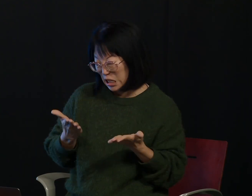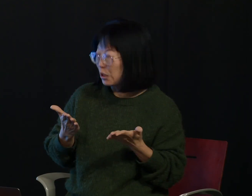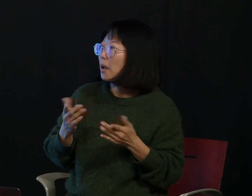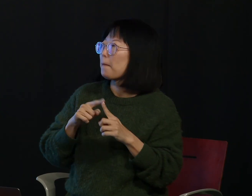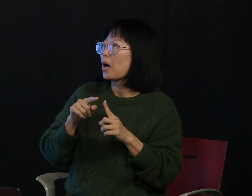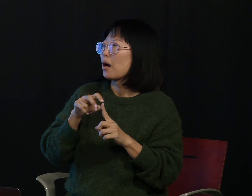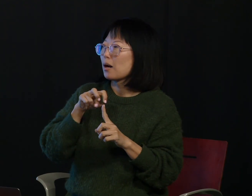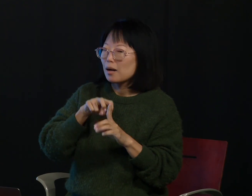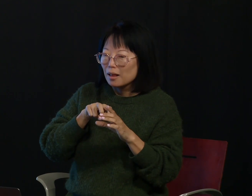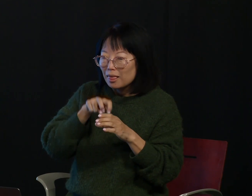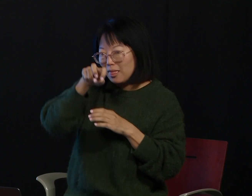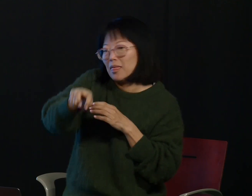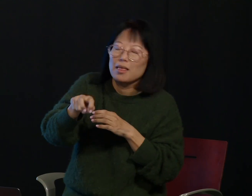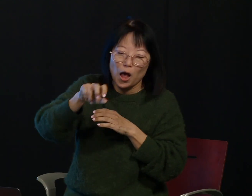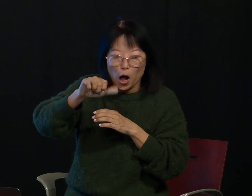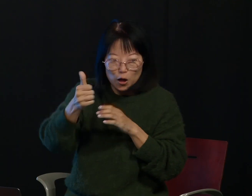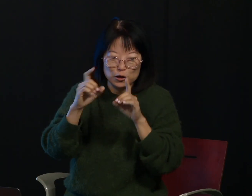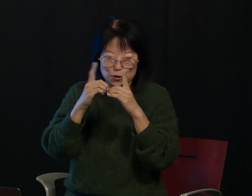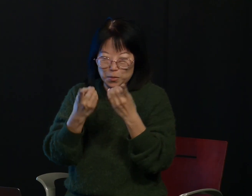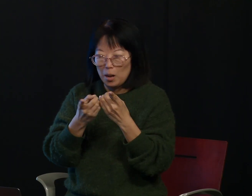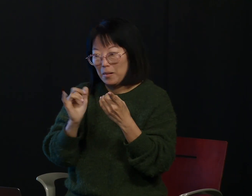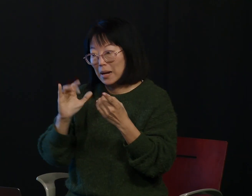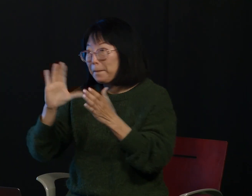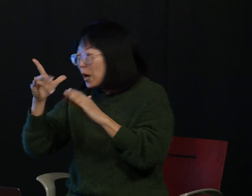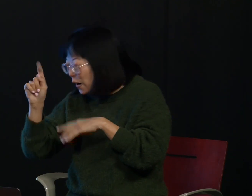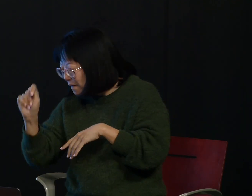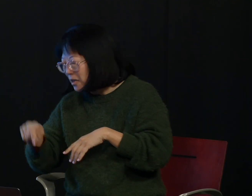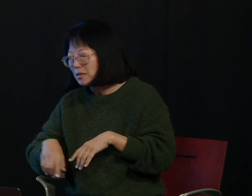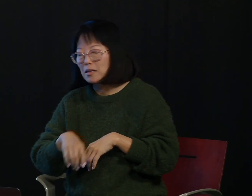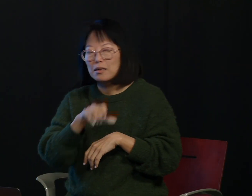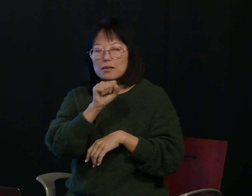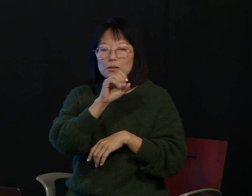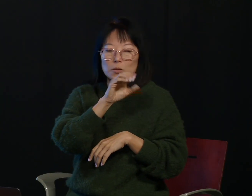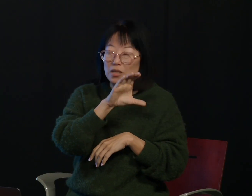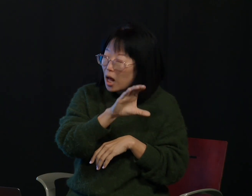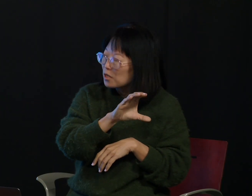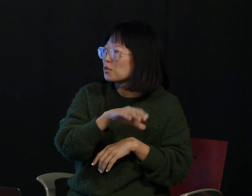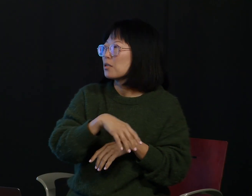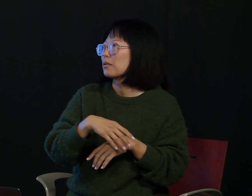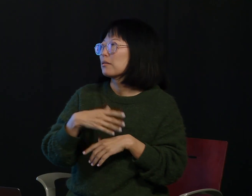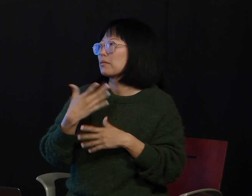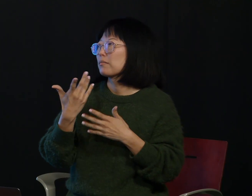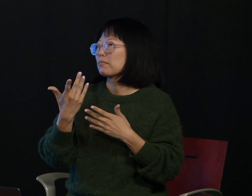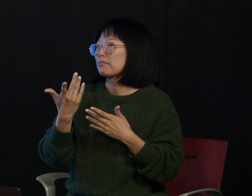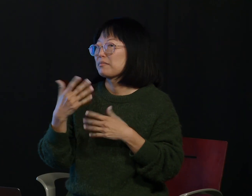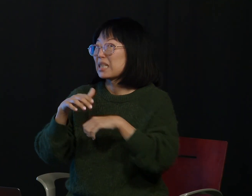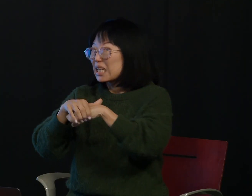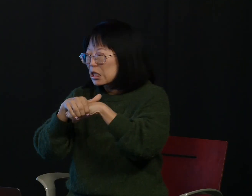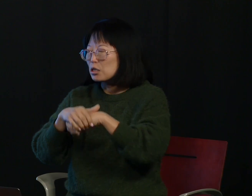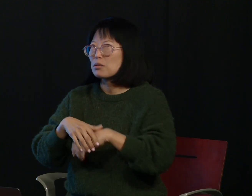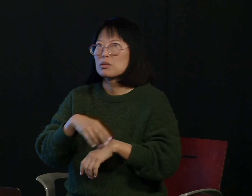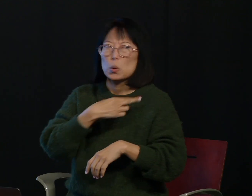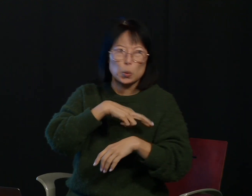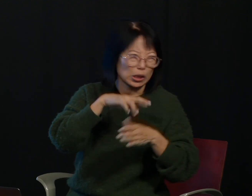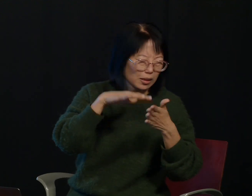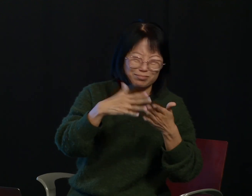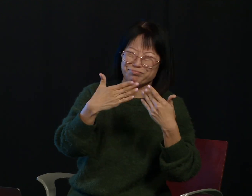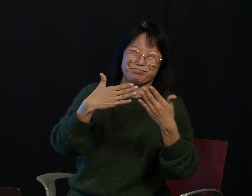here, they may go to another department, sociology, comparative literature, English. You pick